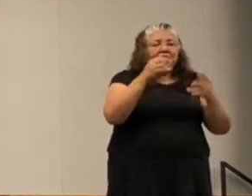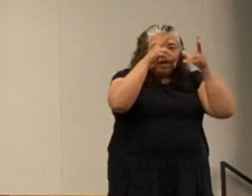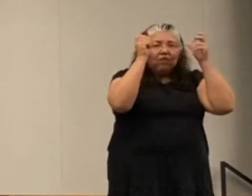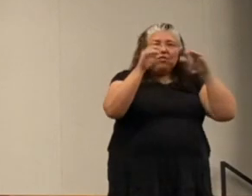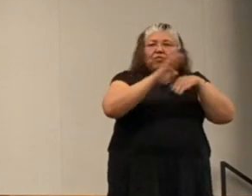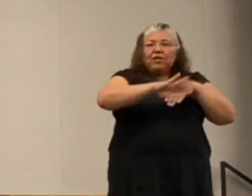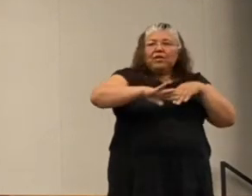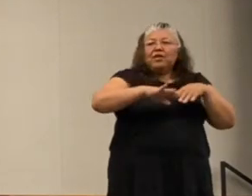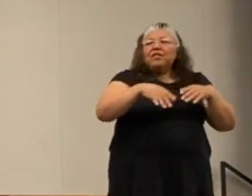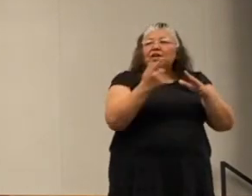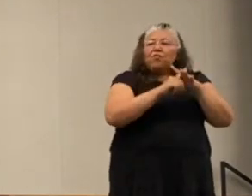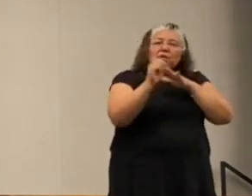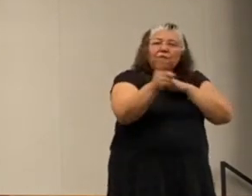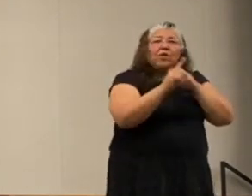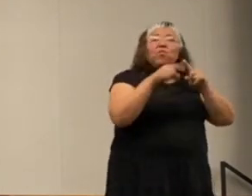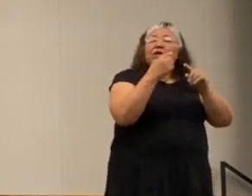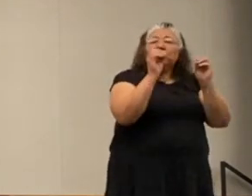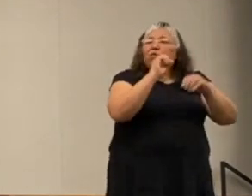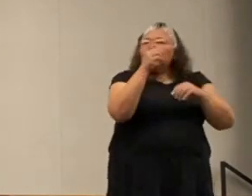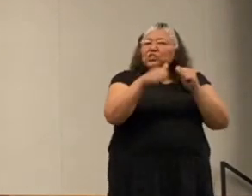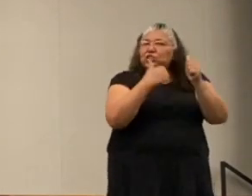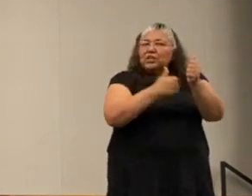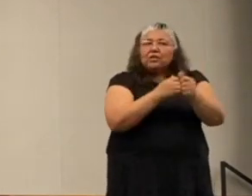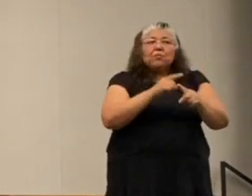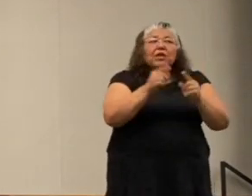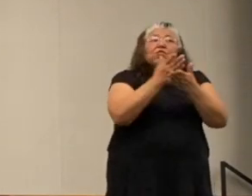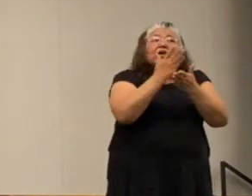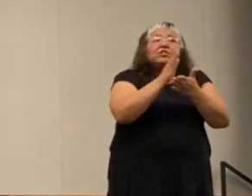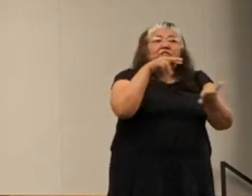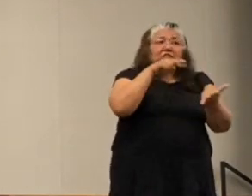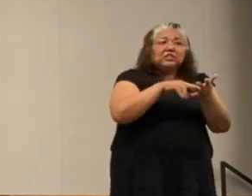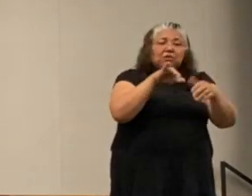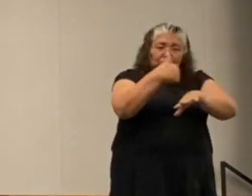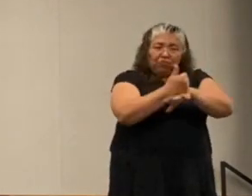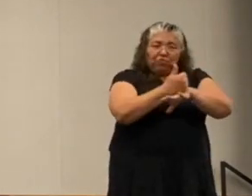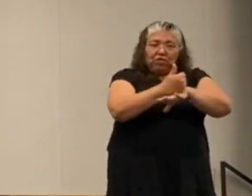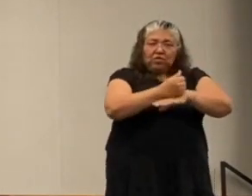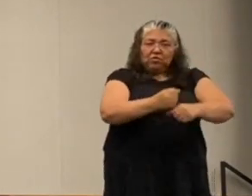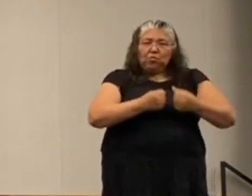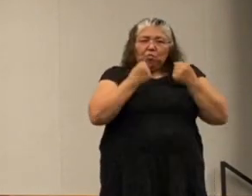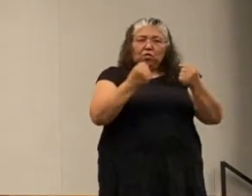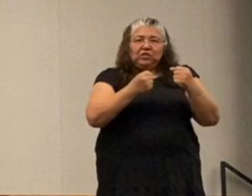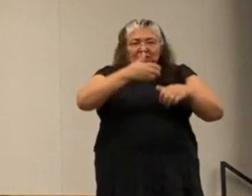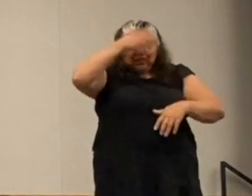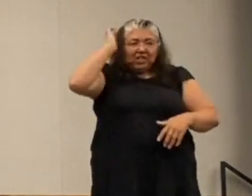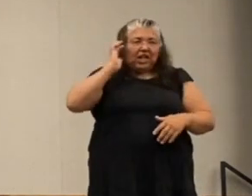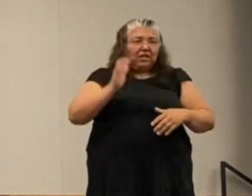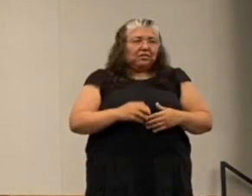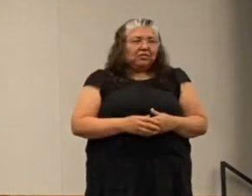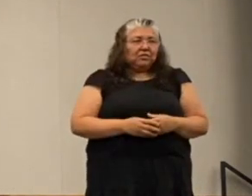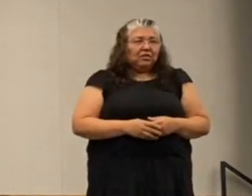no one's chasing them. But the righteous, however, stand their ground as boldly as lions.